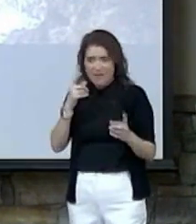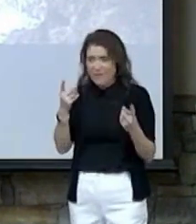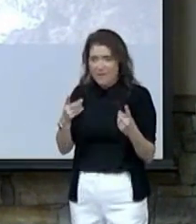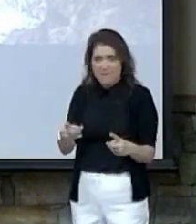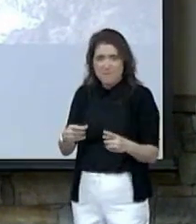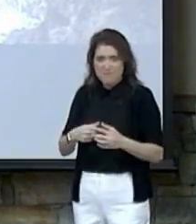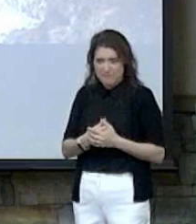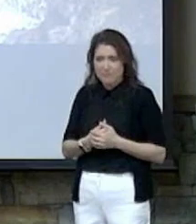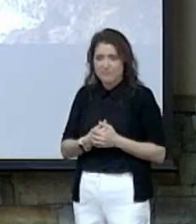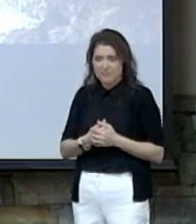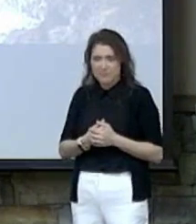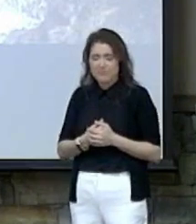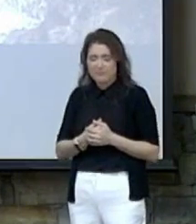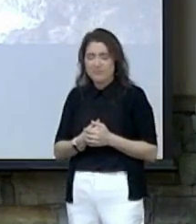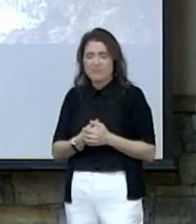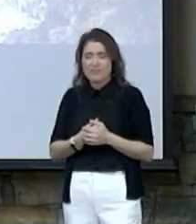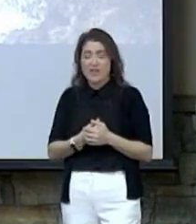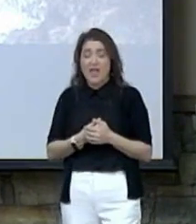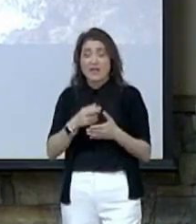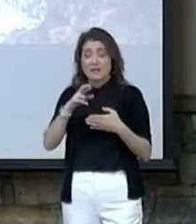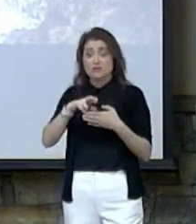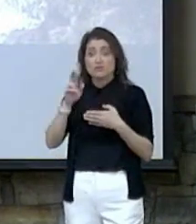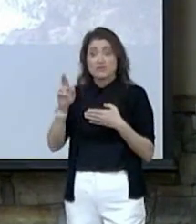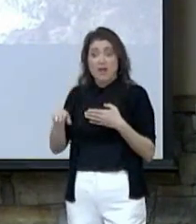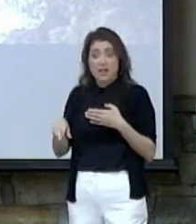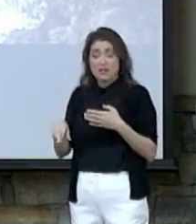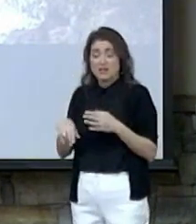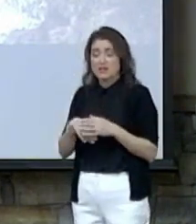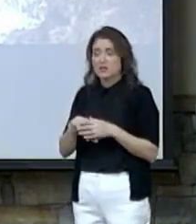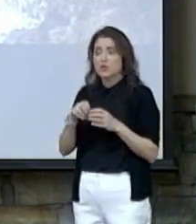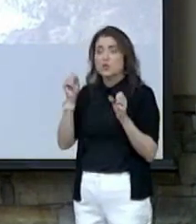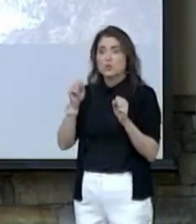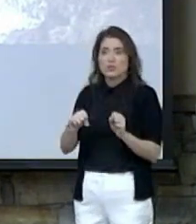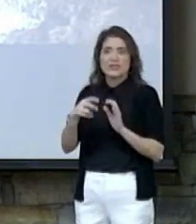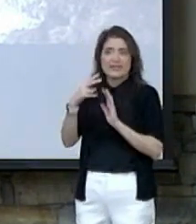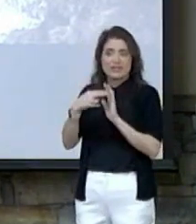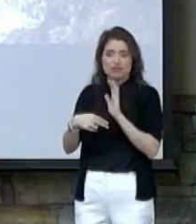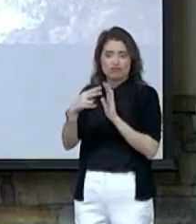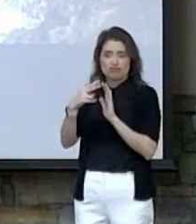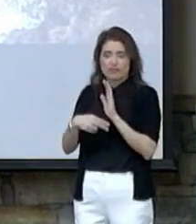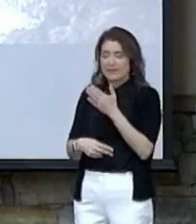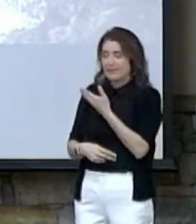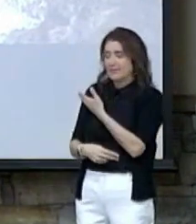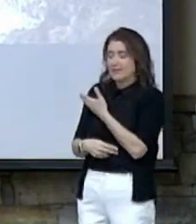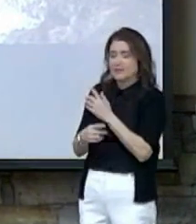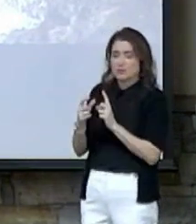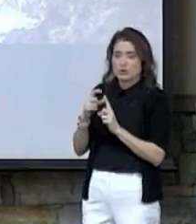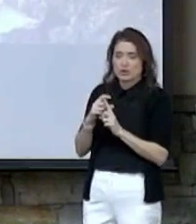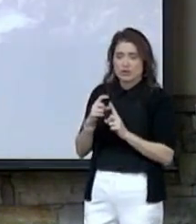case. And as a result, we can read these words